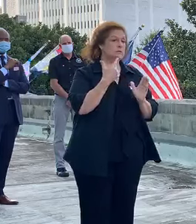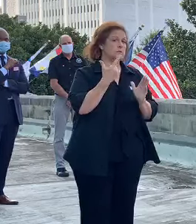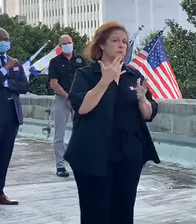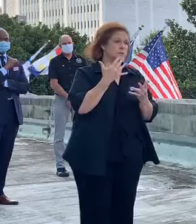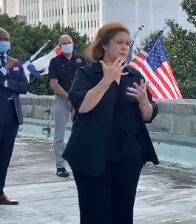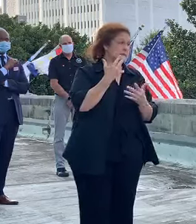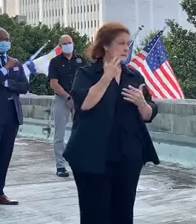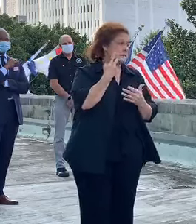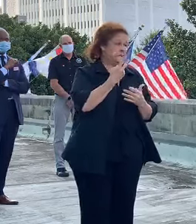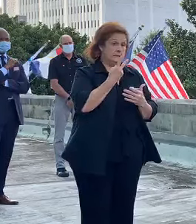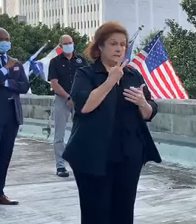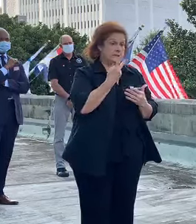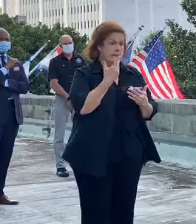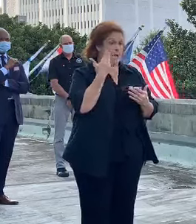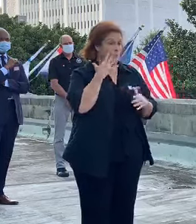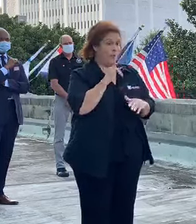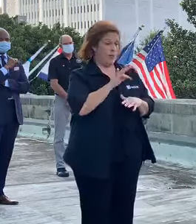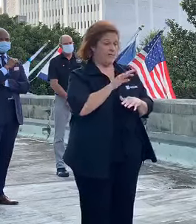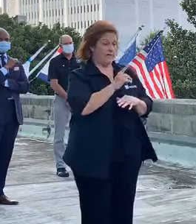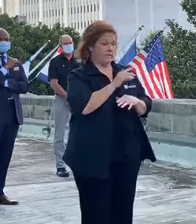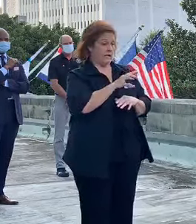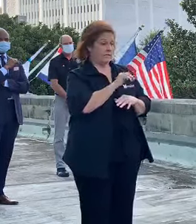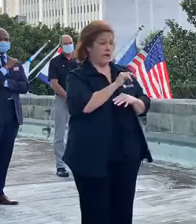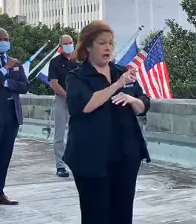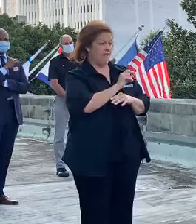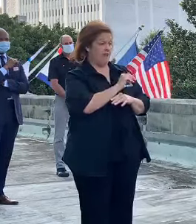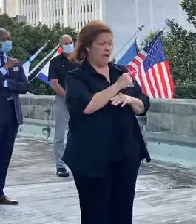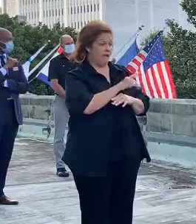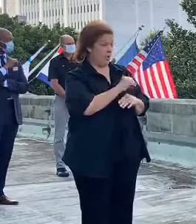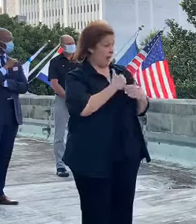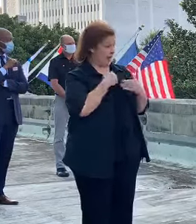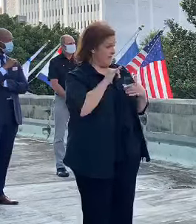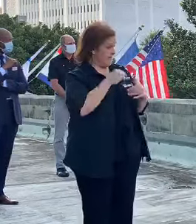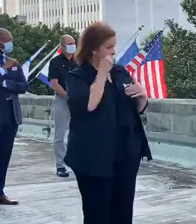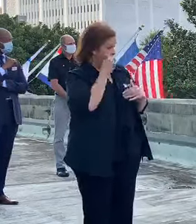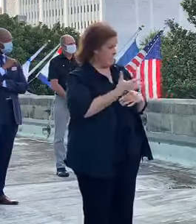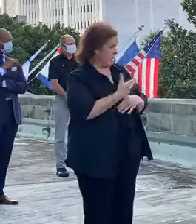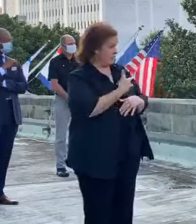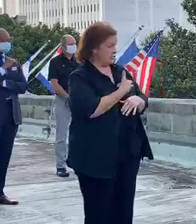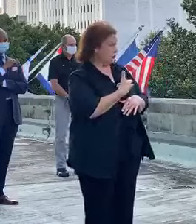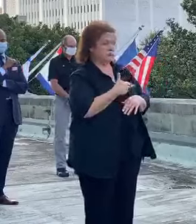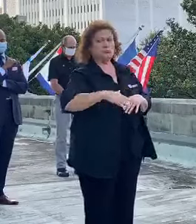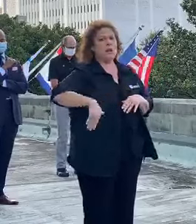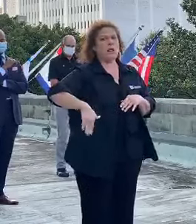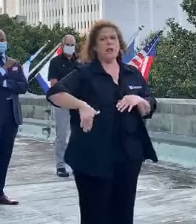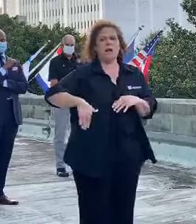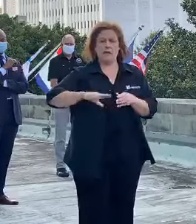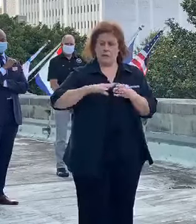Dr. Vegno has gotten it within the past hour. And you want to, okay.